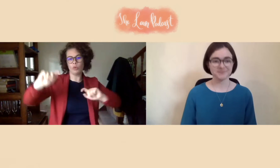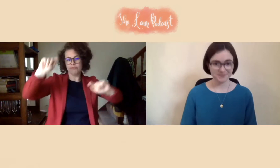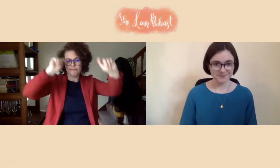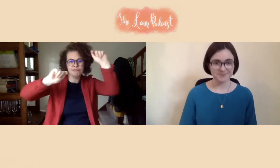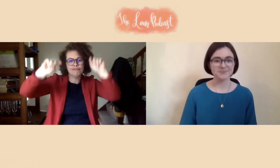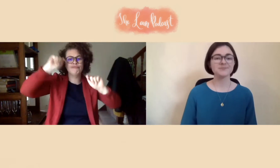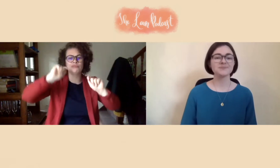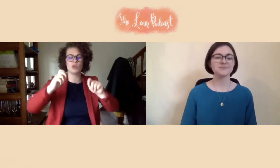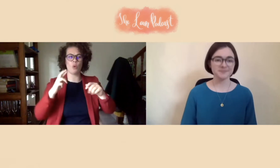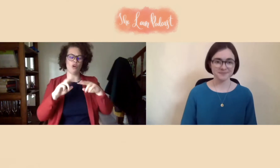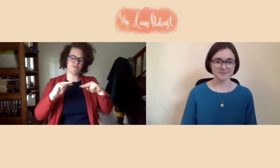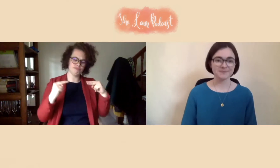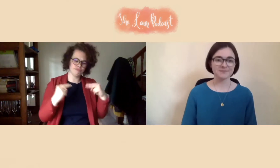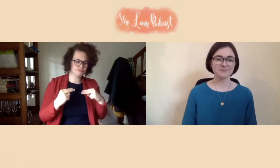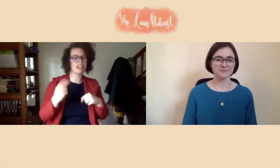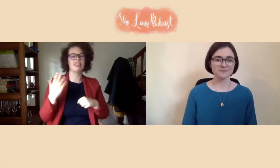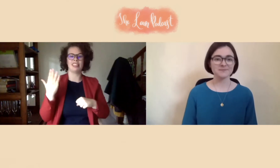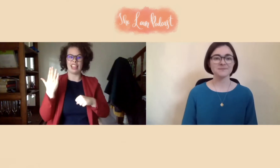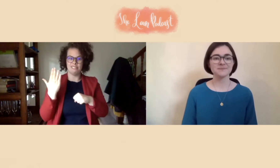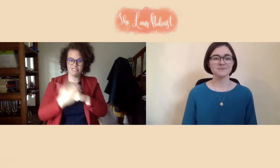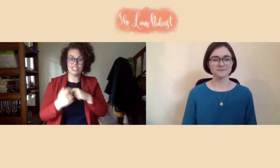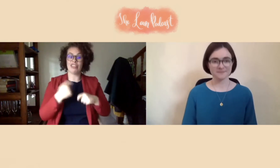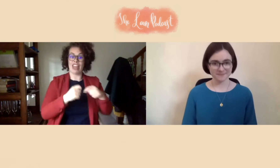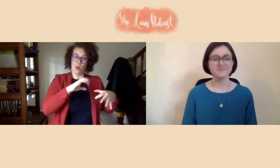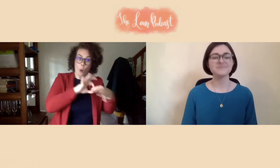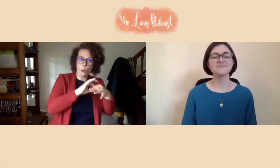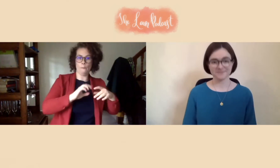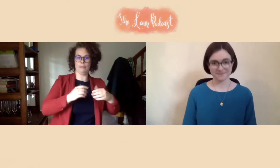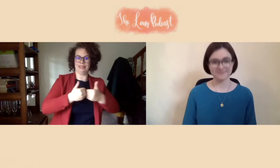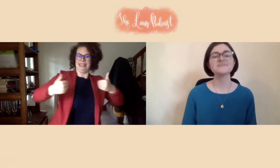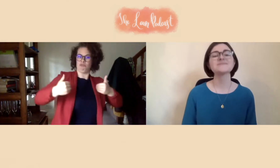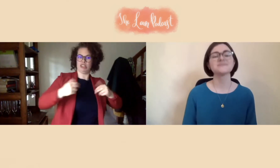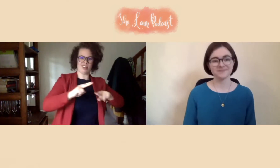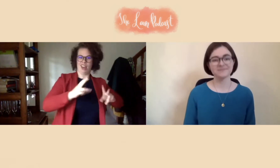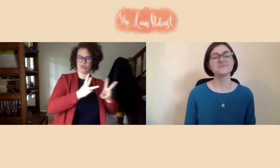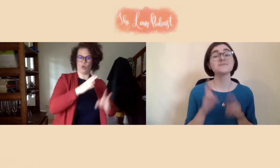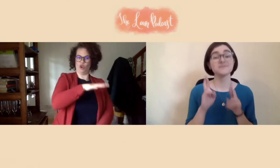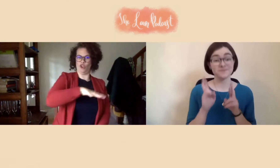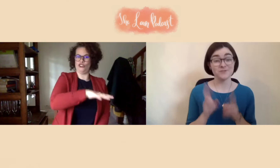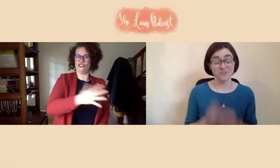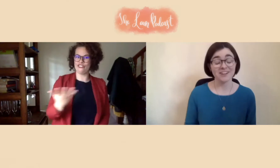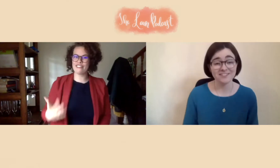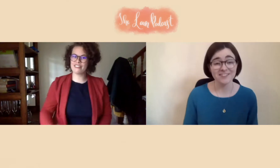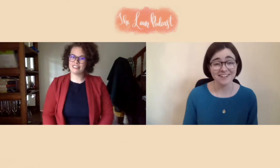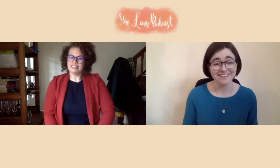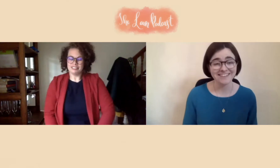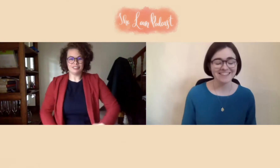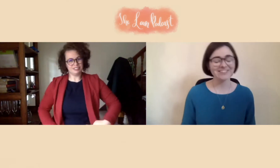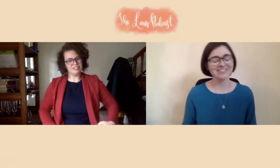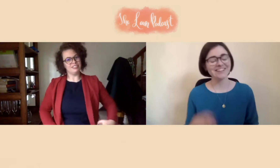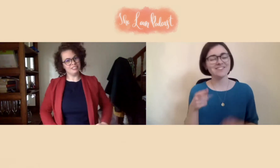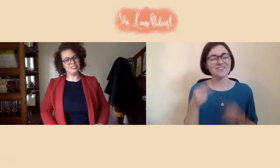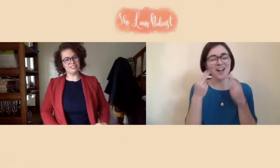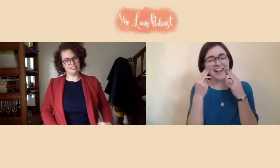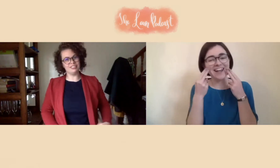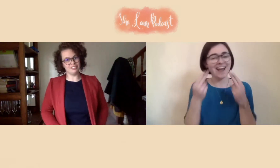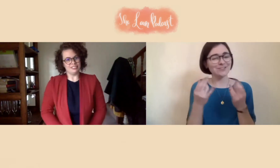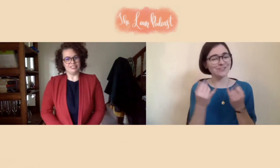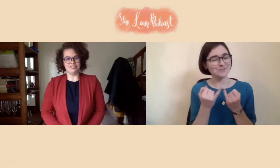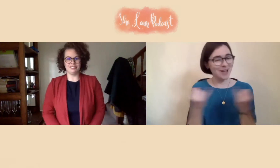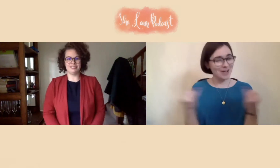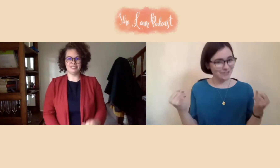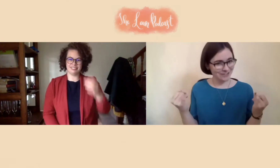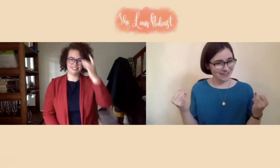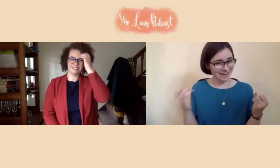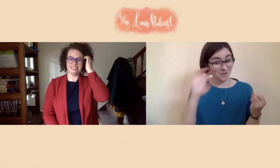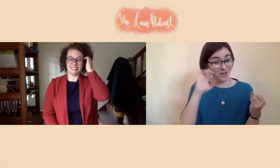a wall between personal and work. Exactly. You've got a very natural boundary, you could say. The fact